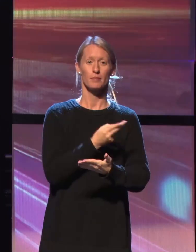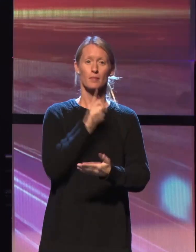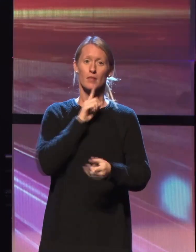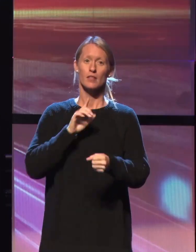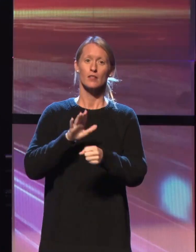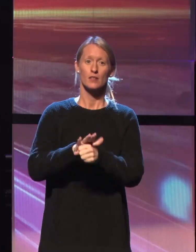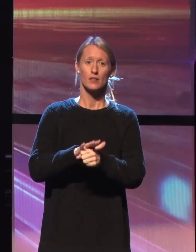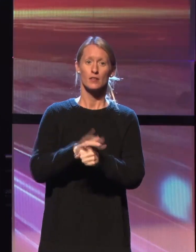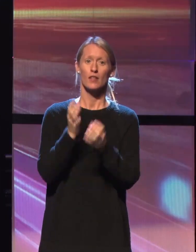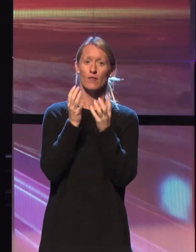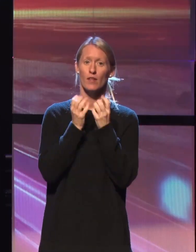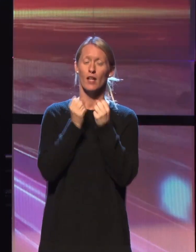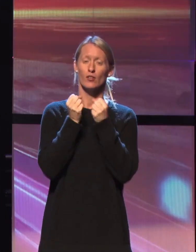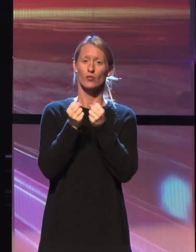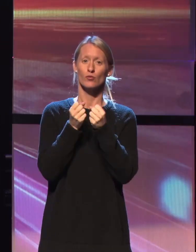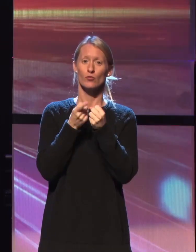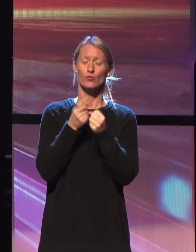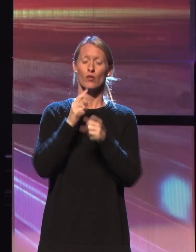nations.